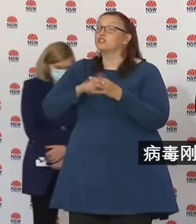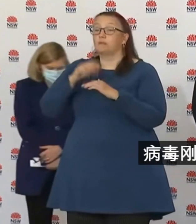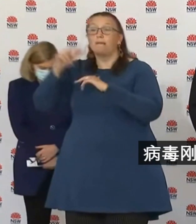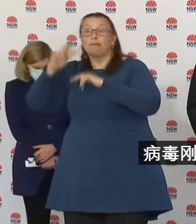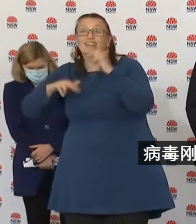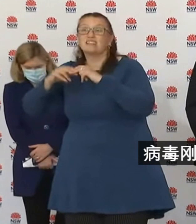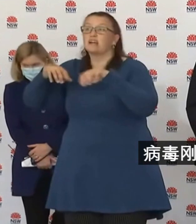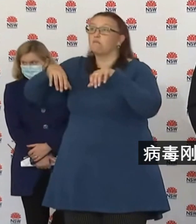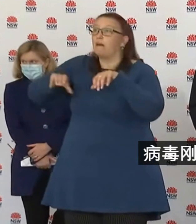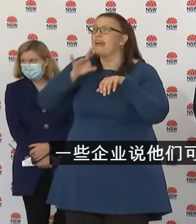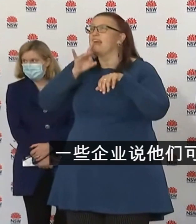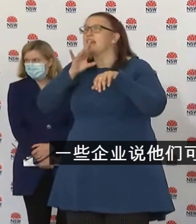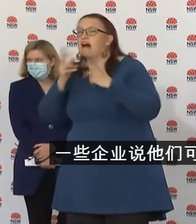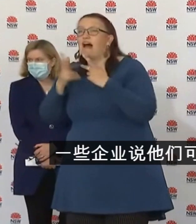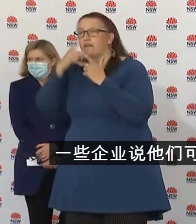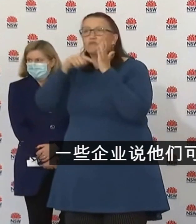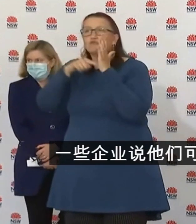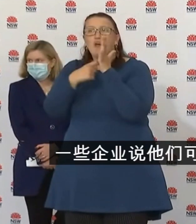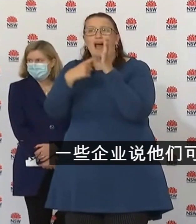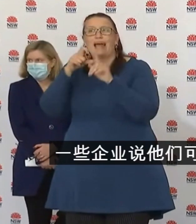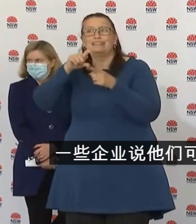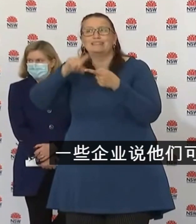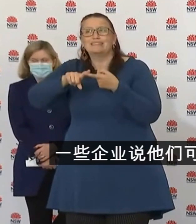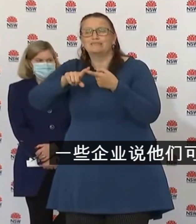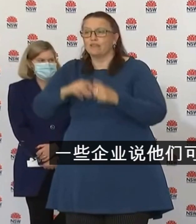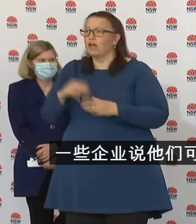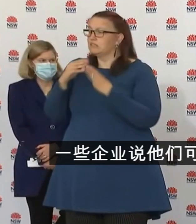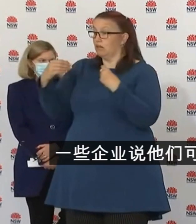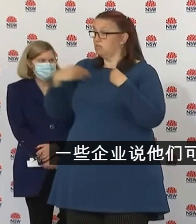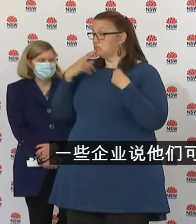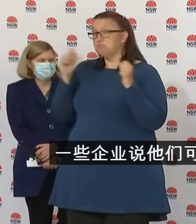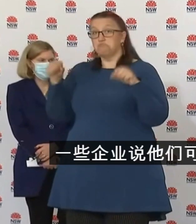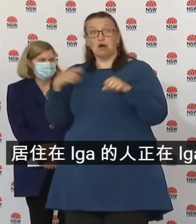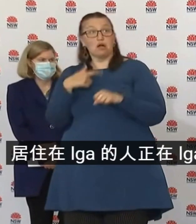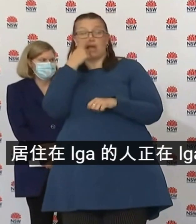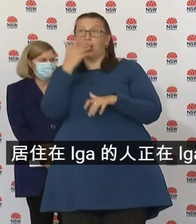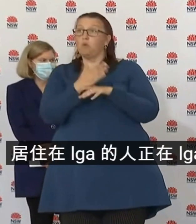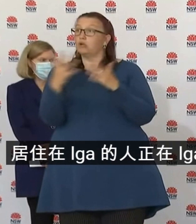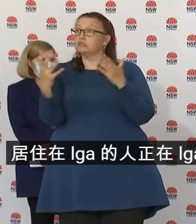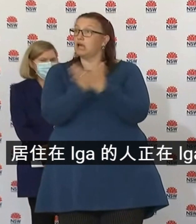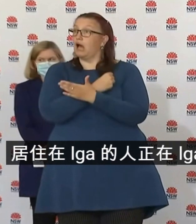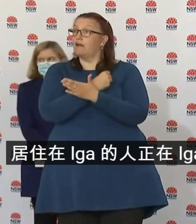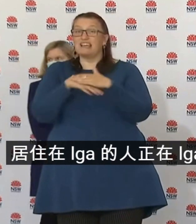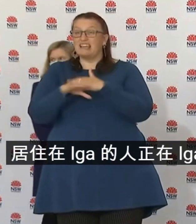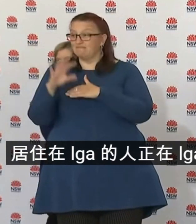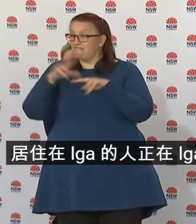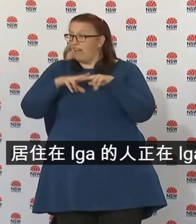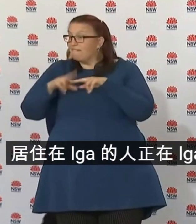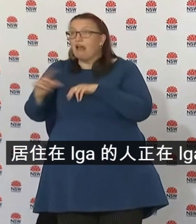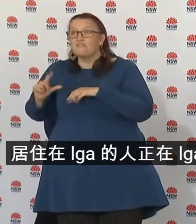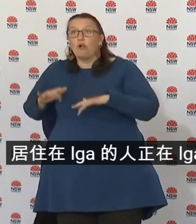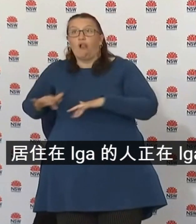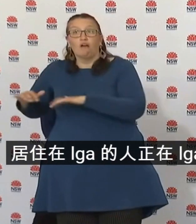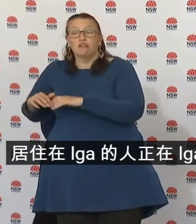Just on construction in those 8 LGAs, some businesses are saying they can do it safely, especially if people who live in the